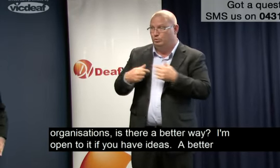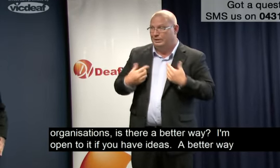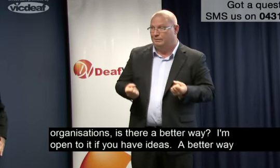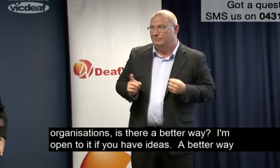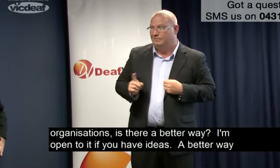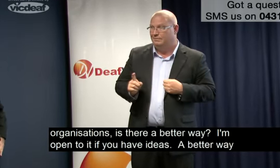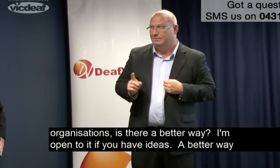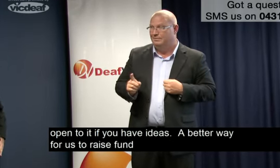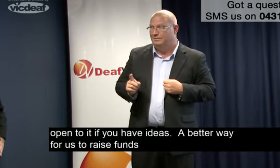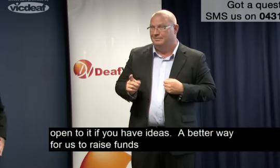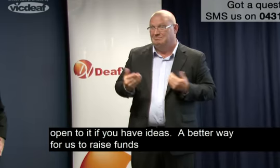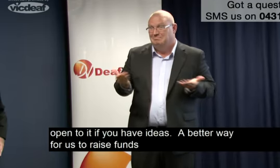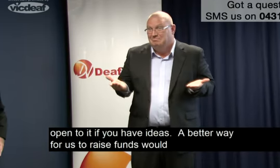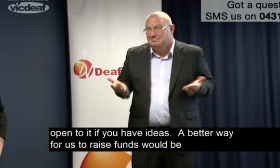next? What other options do we have?